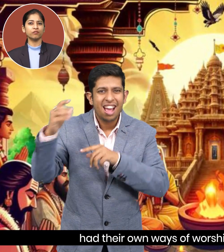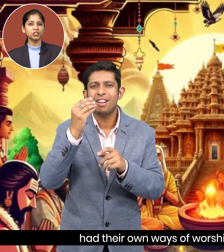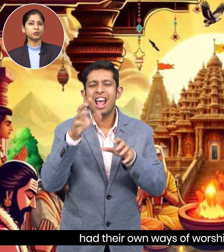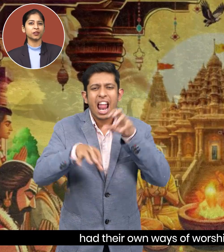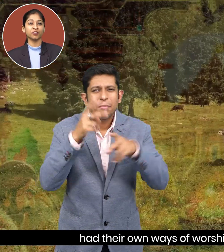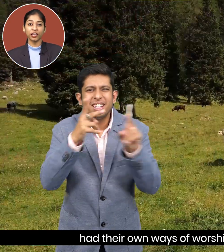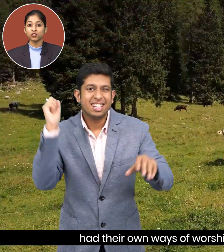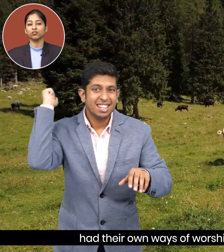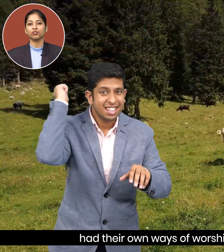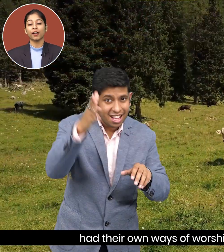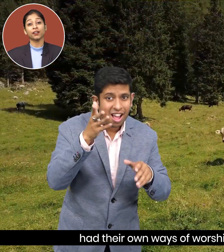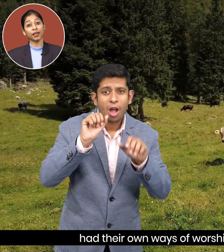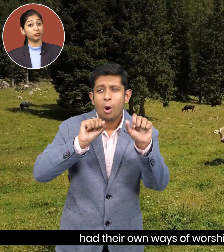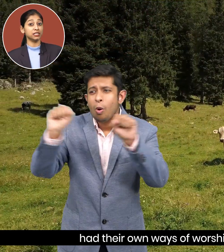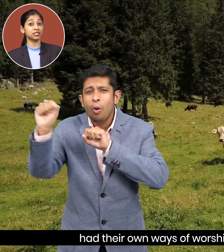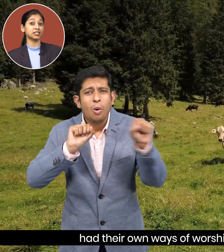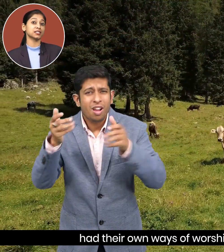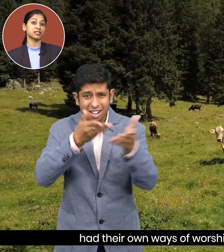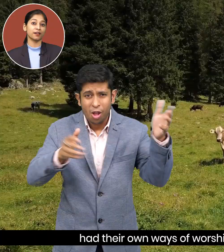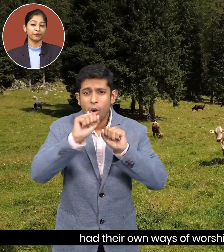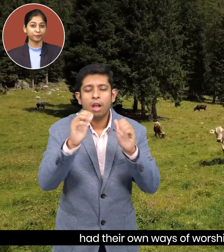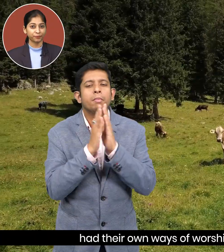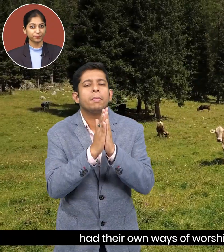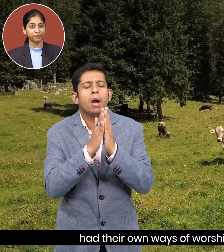ways of worshipping nature and animals.